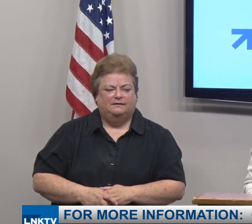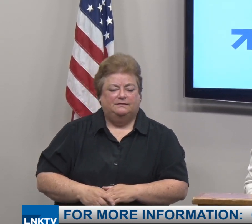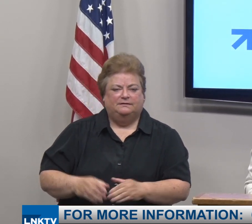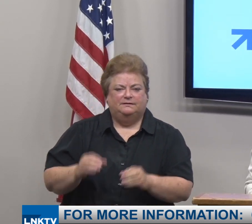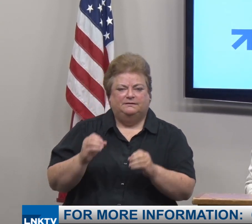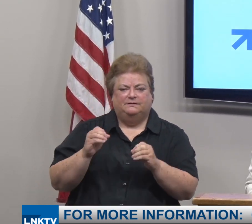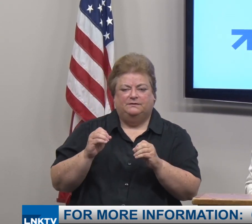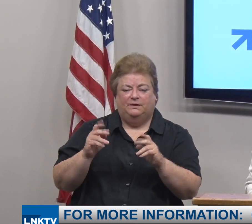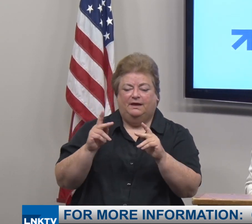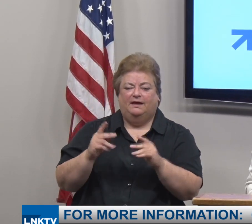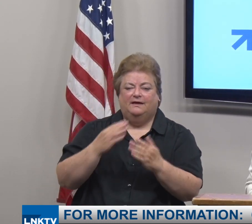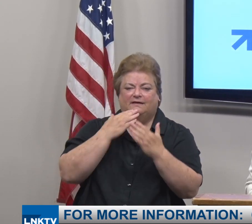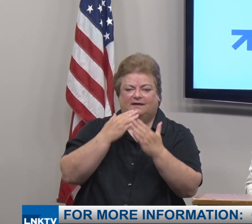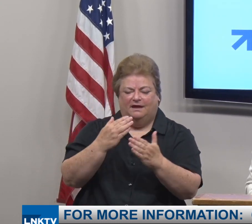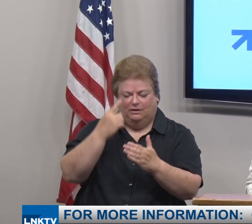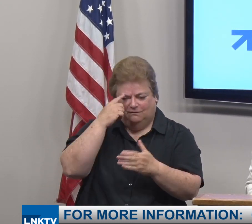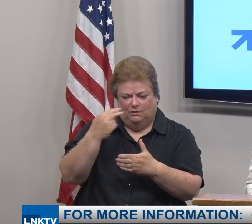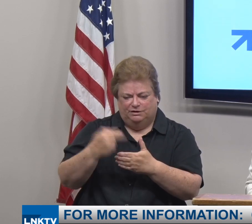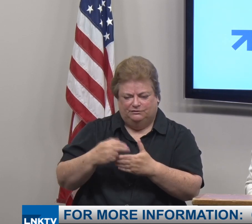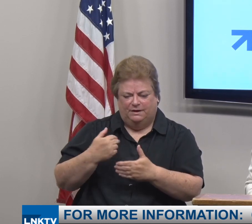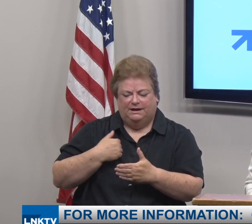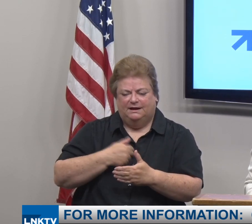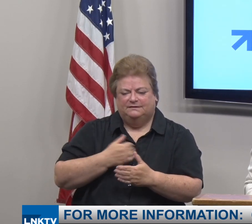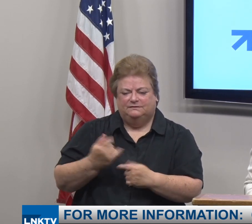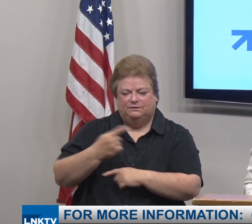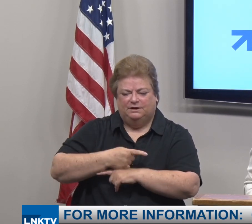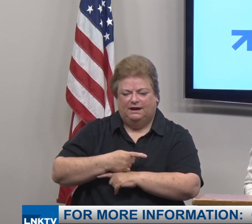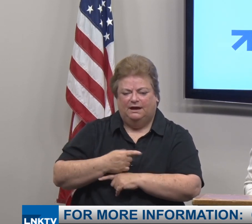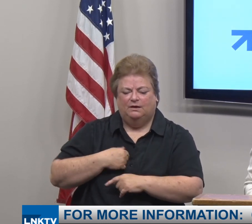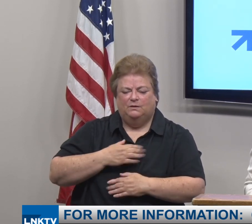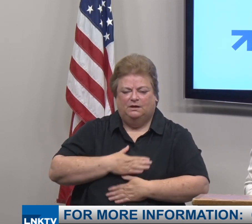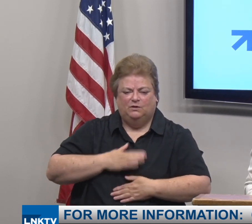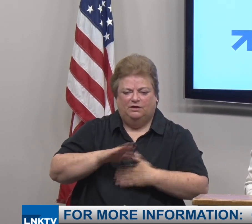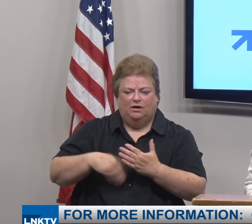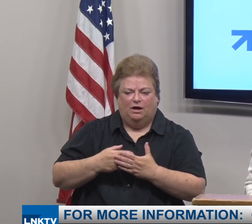All right. Thank you so much for tuning into this briefing. We appreciate all